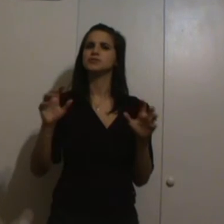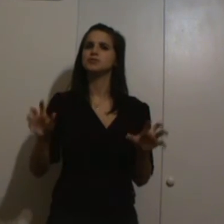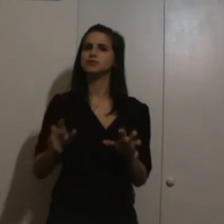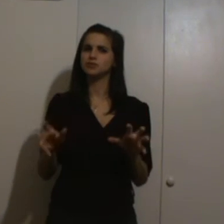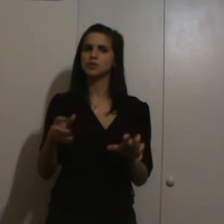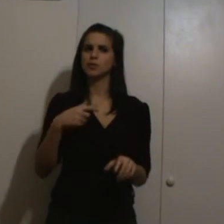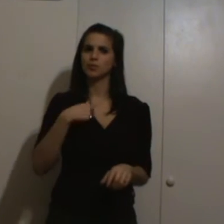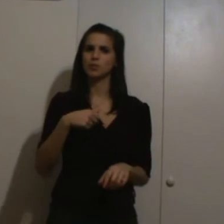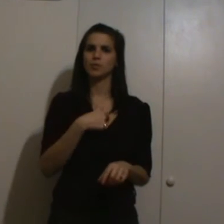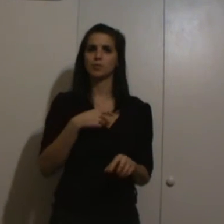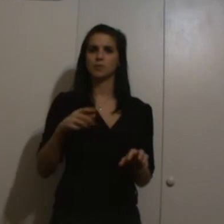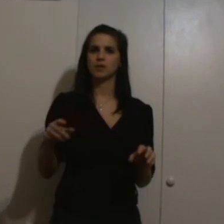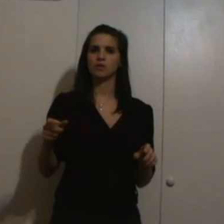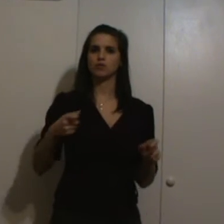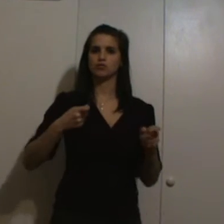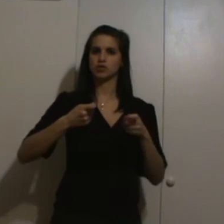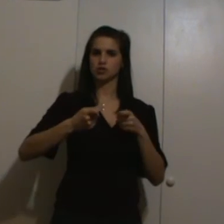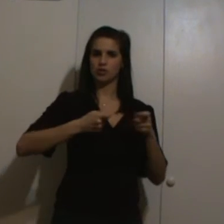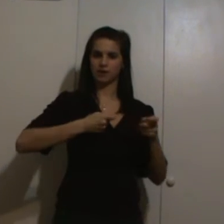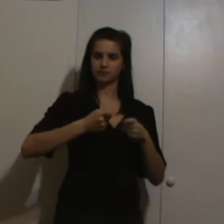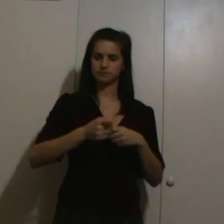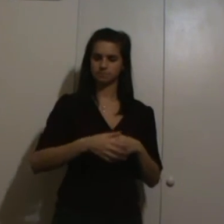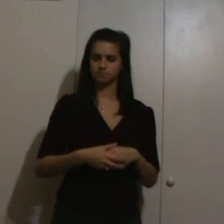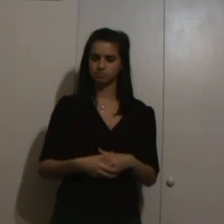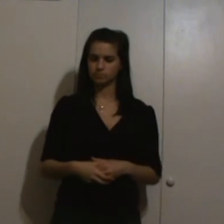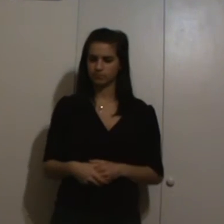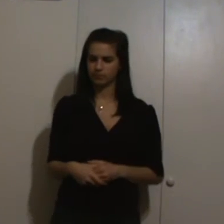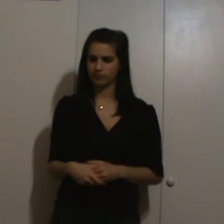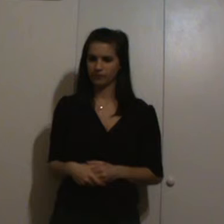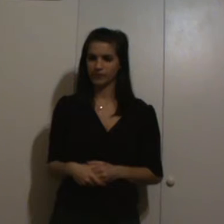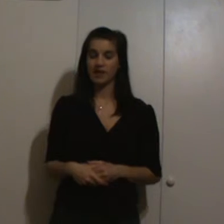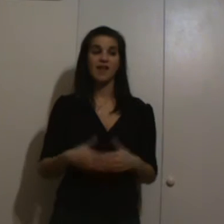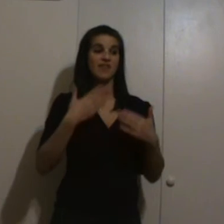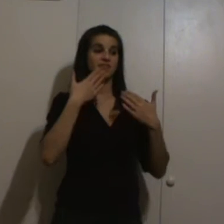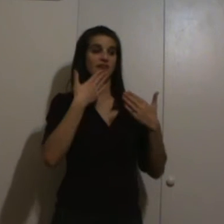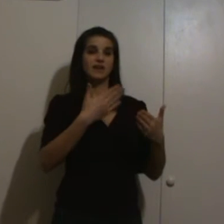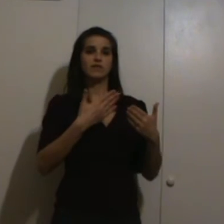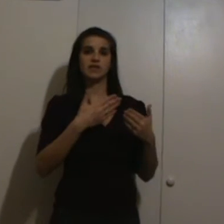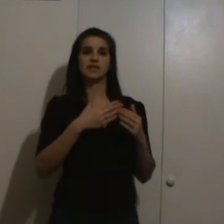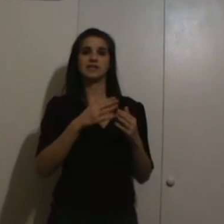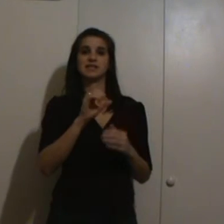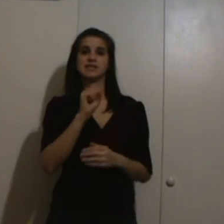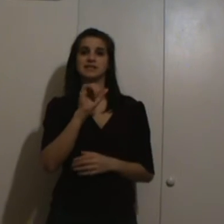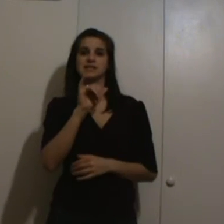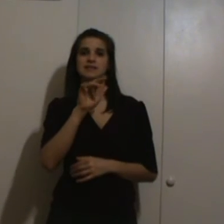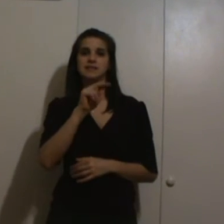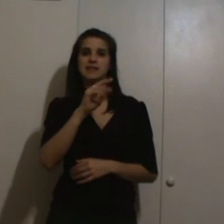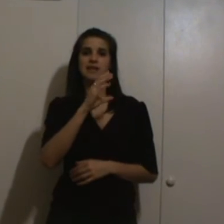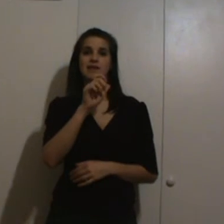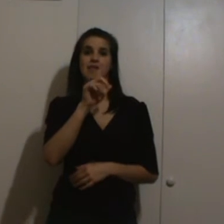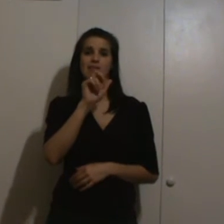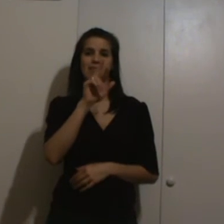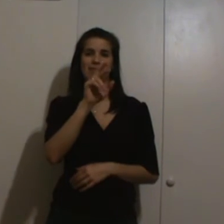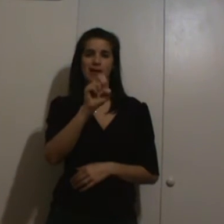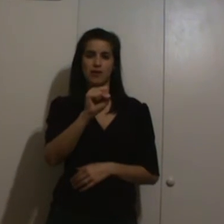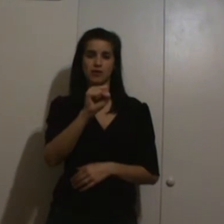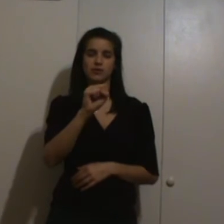Thankfully to Upton Sinclair's book, the Meat Inspection Act and the Pure Food and Drug Act